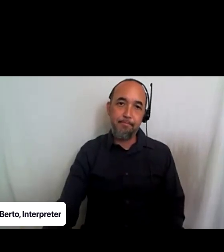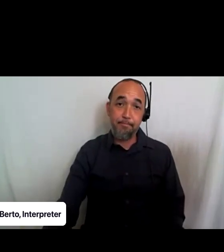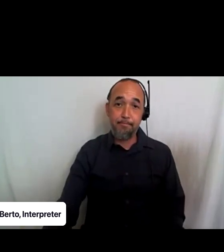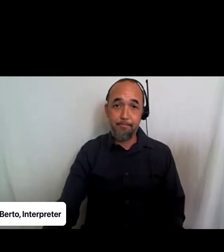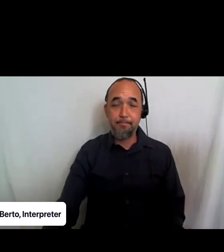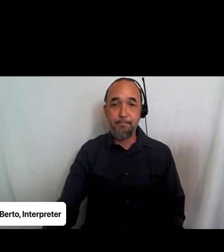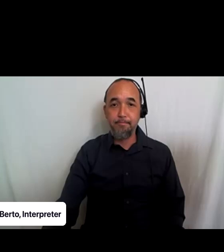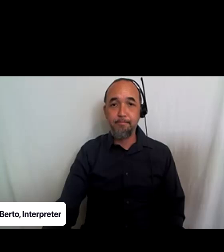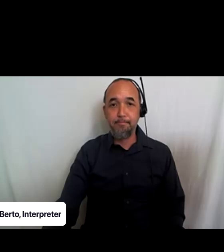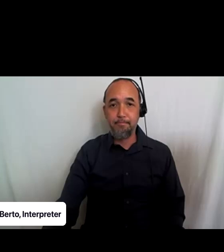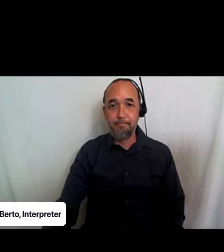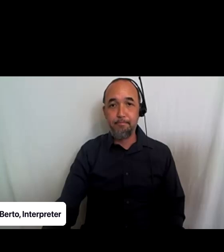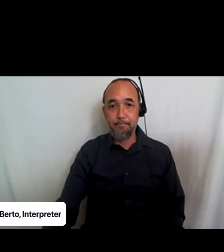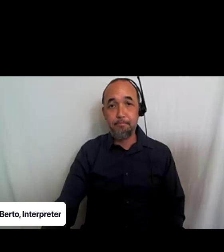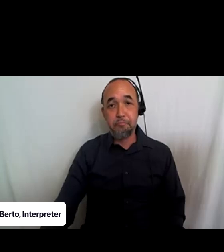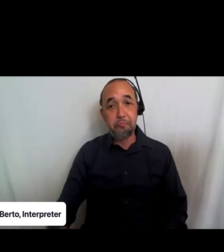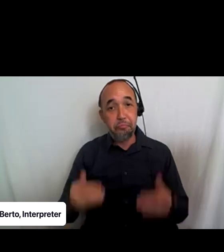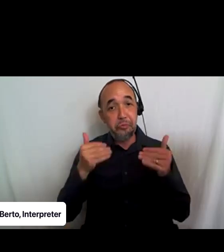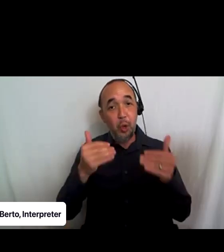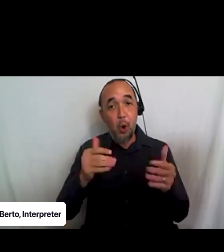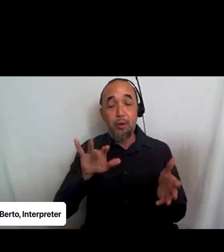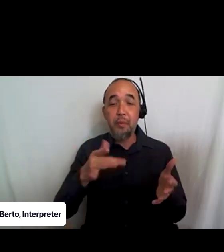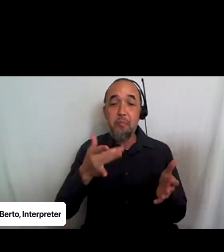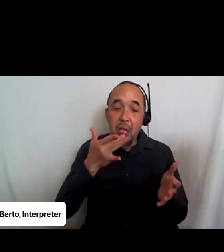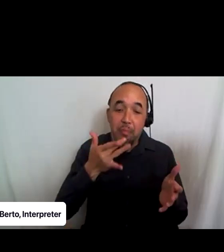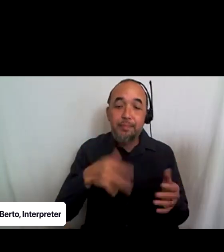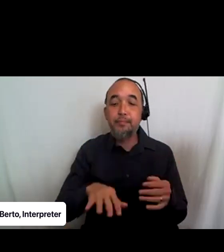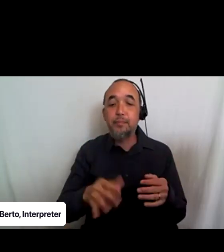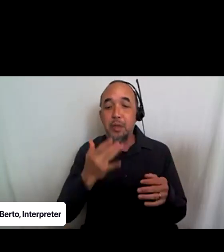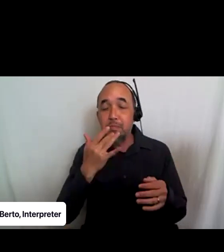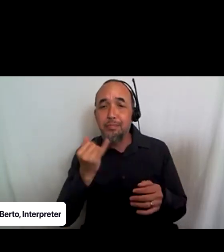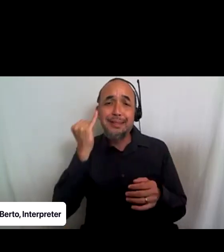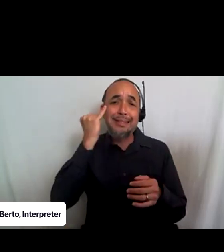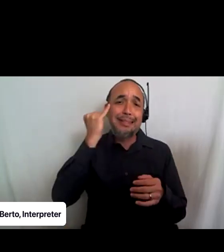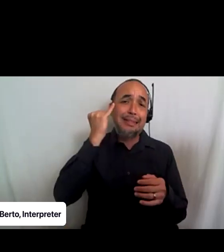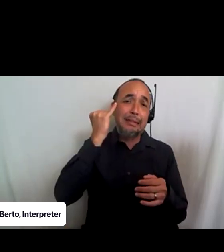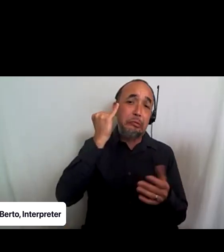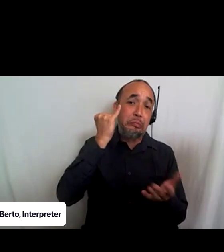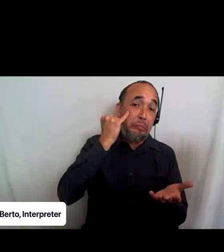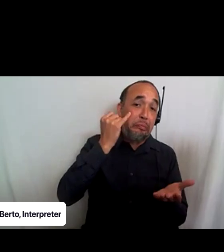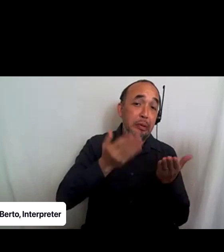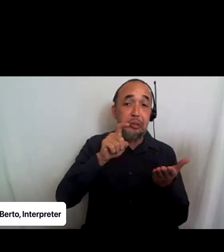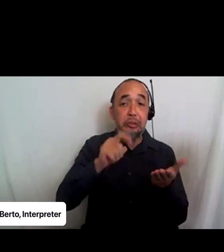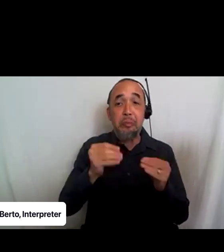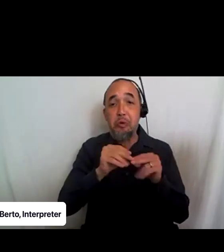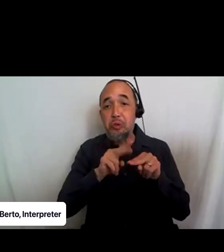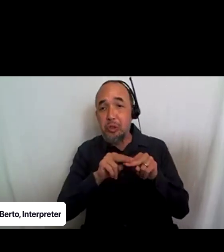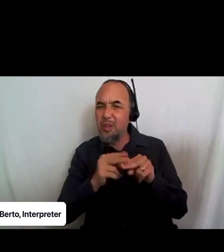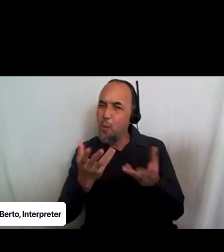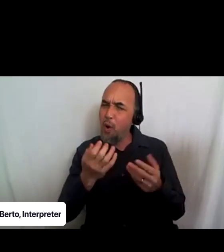And as you go, you'll taste it and you'll see if you need more salt because you want it to just be just on the edge of salty, or at